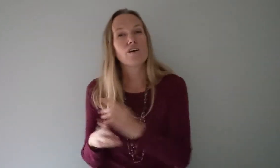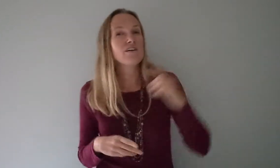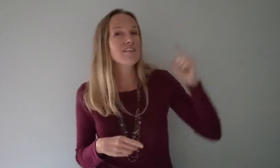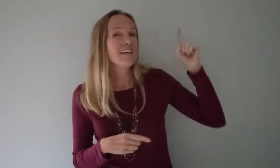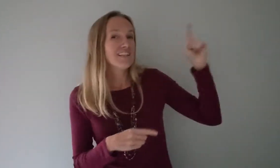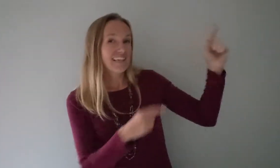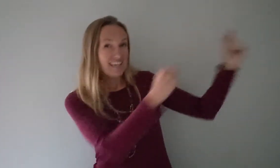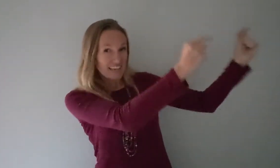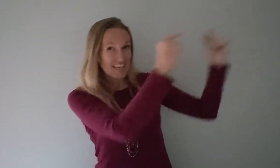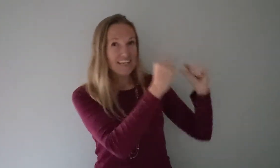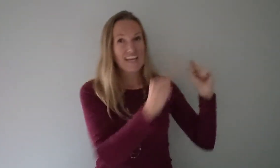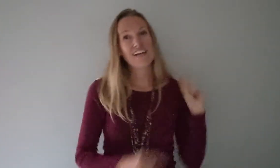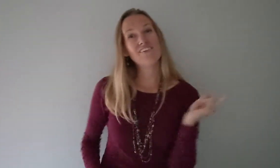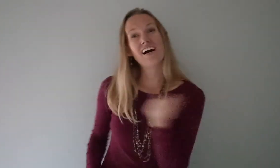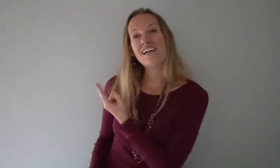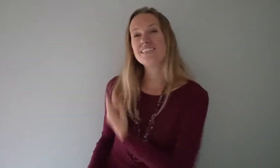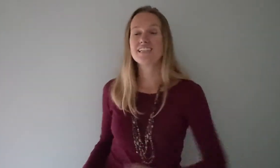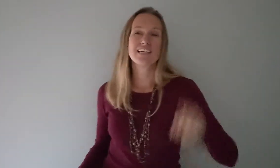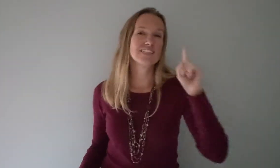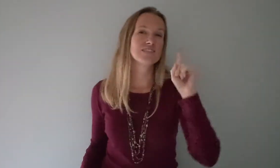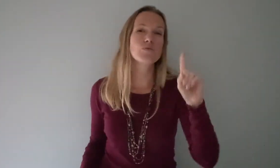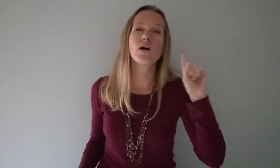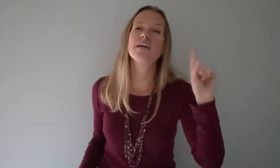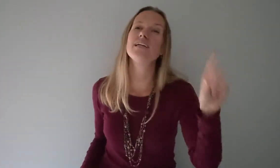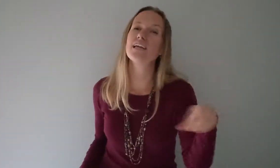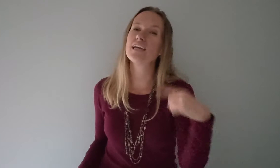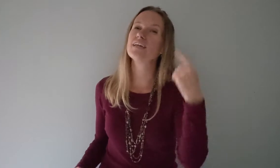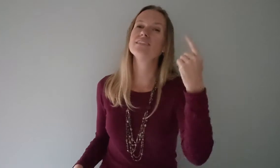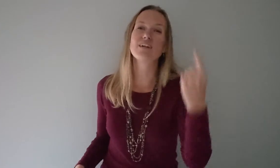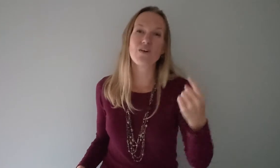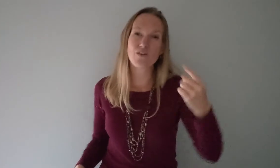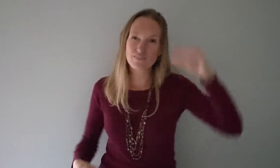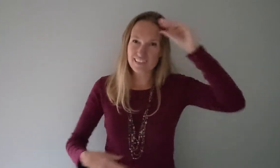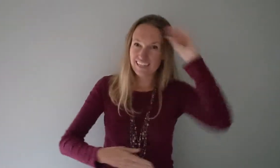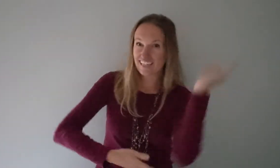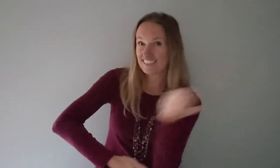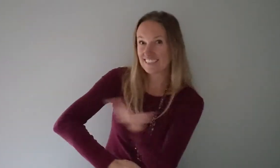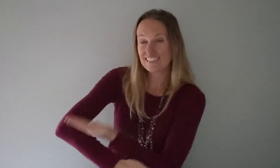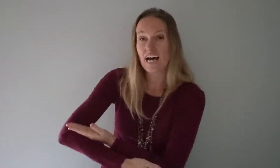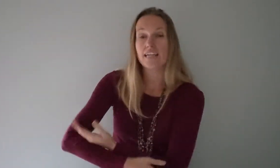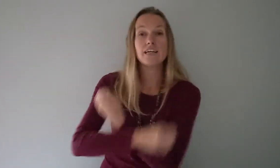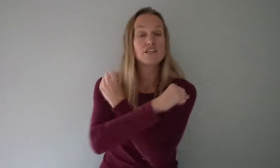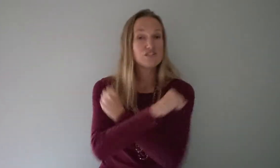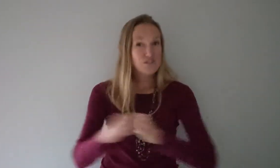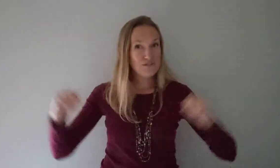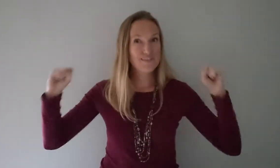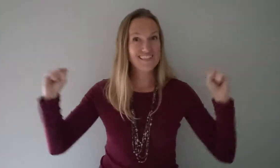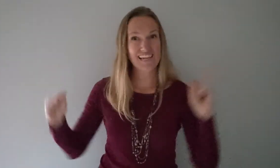world, he gave us his one and only son to